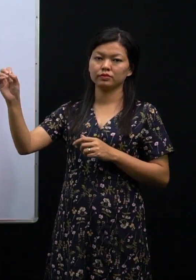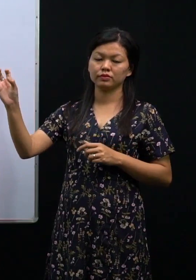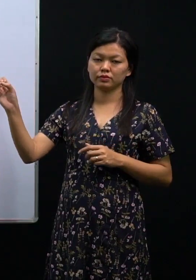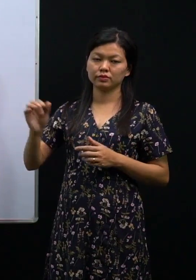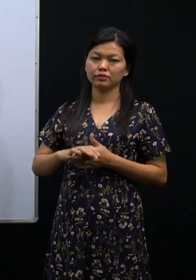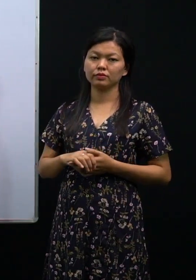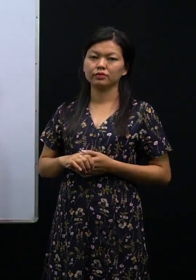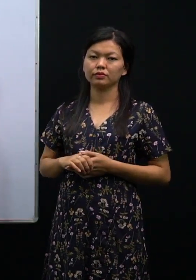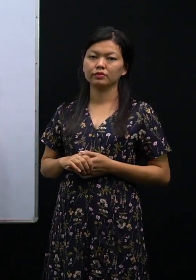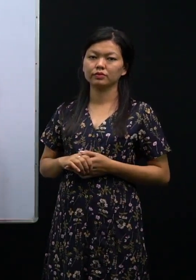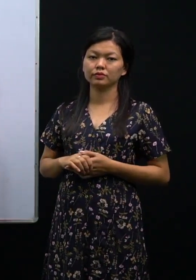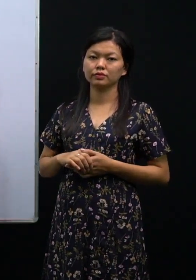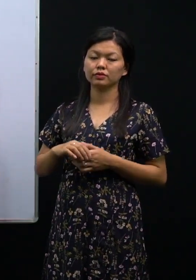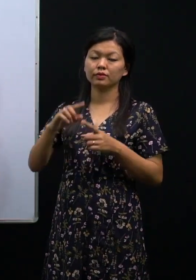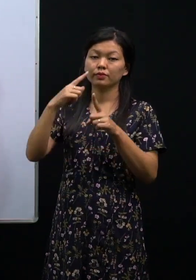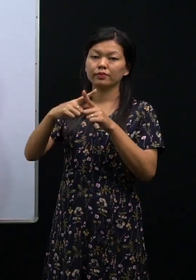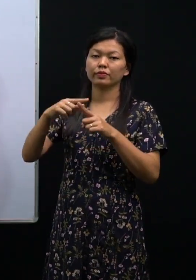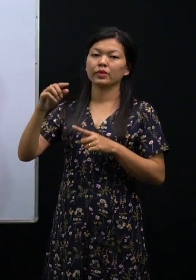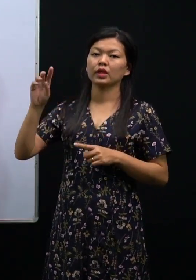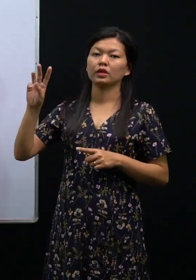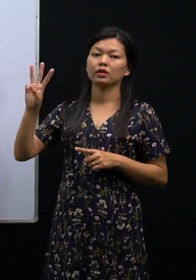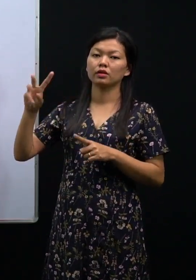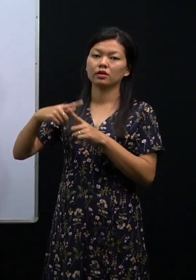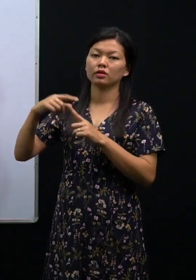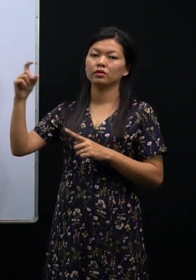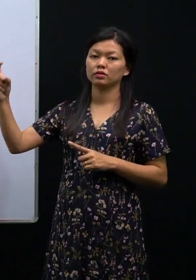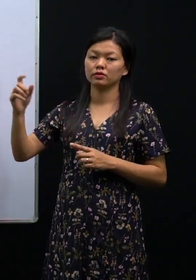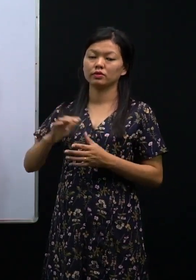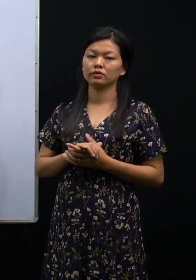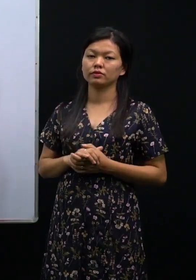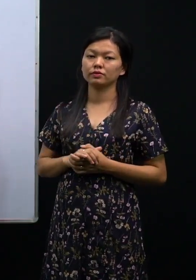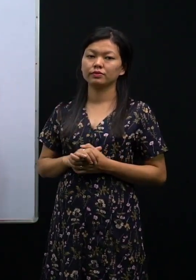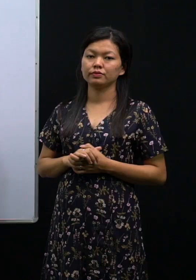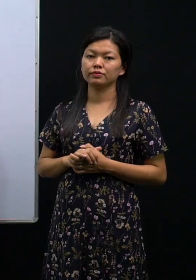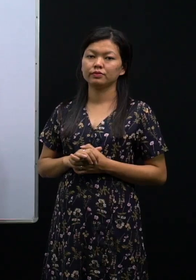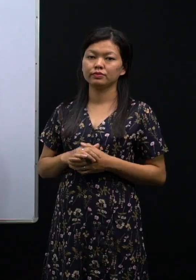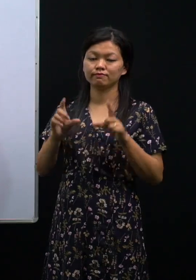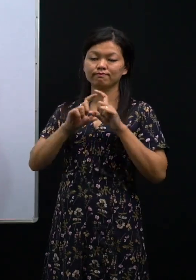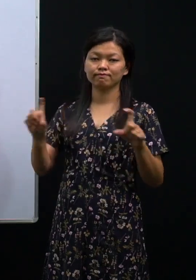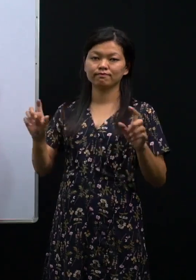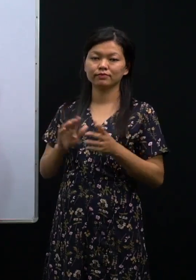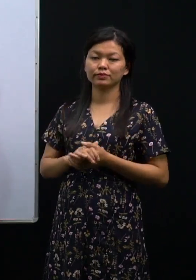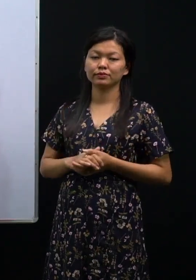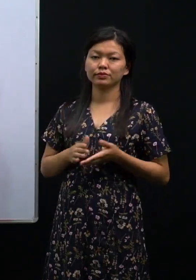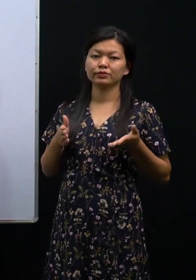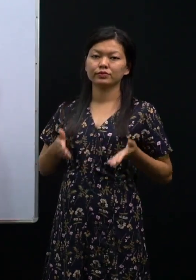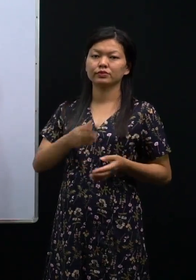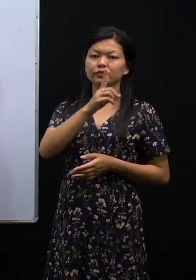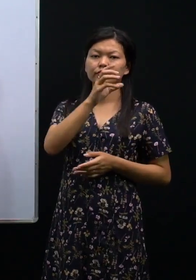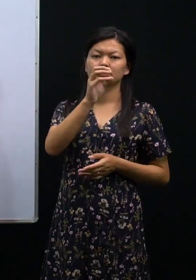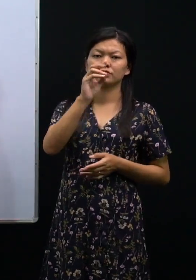100 plus 3 into 7. 3 into 7. Clear? Now 100